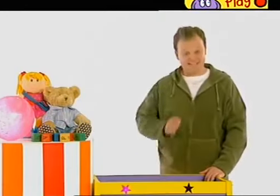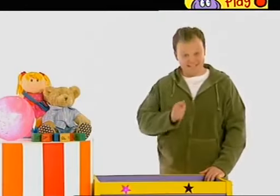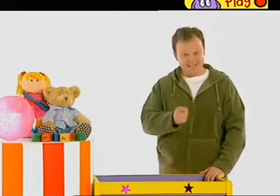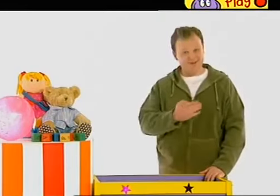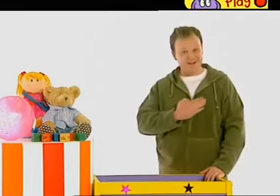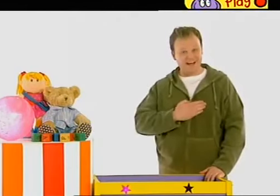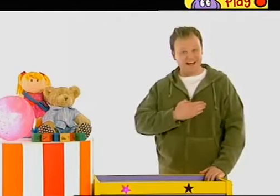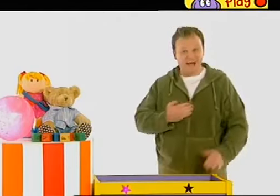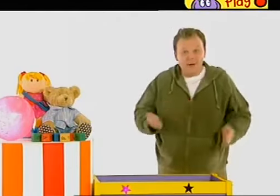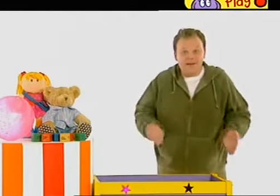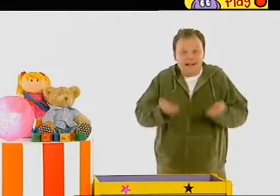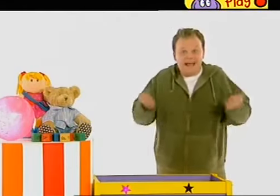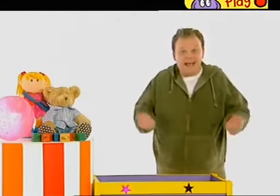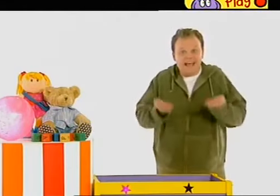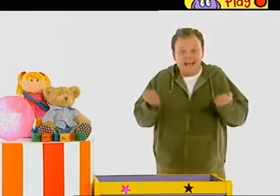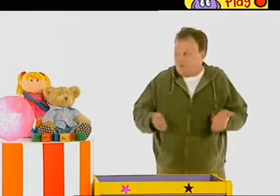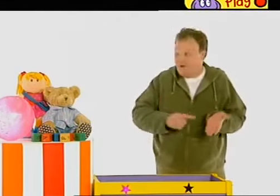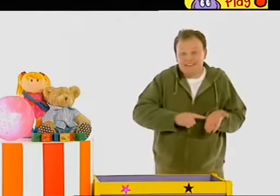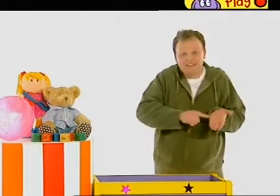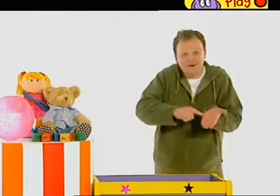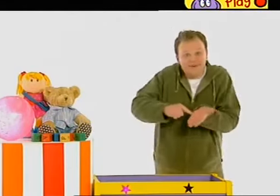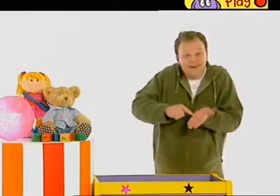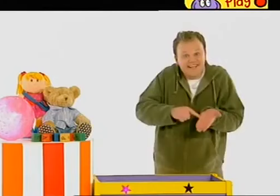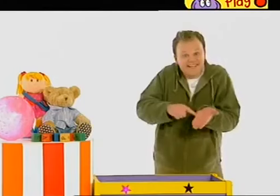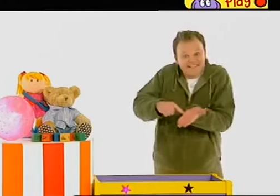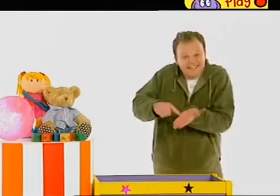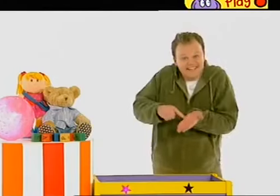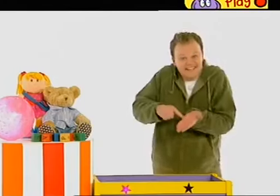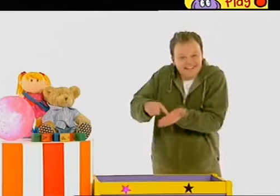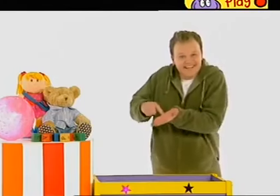Do you like playing with toys?